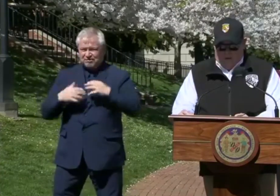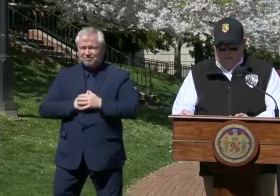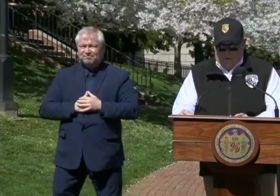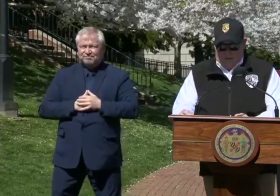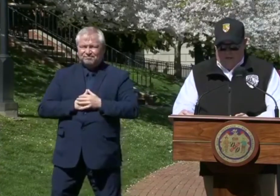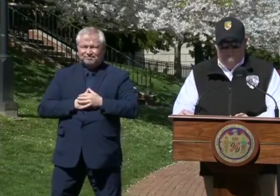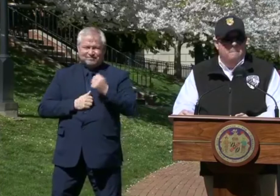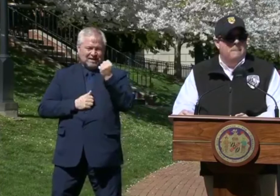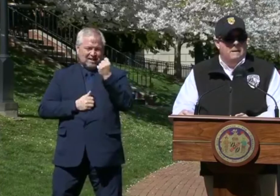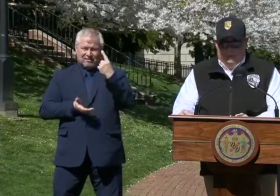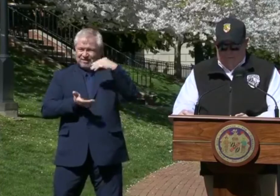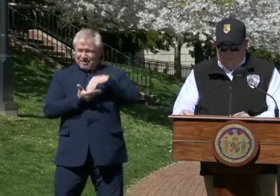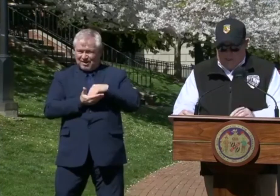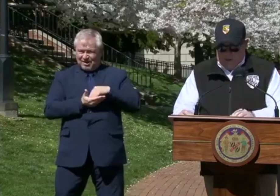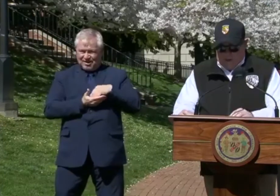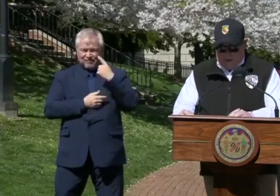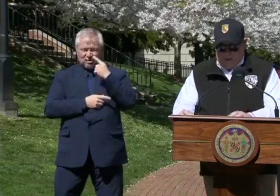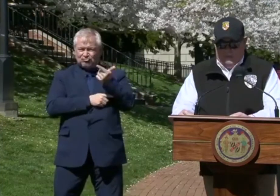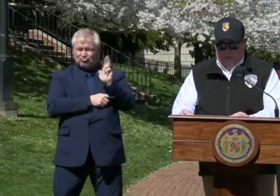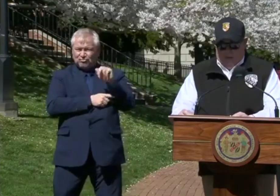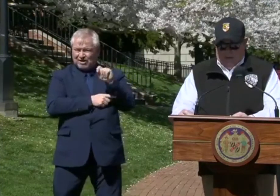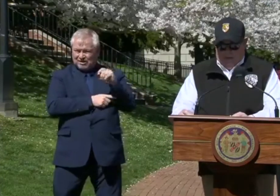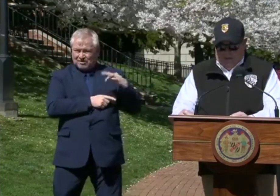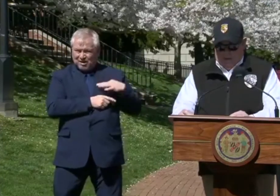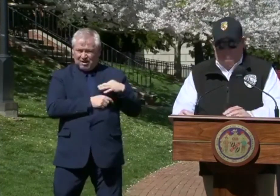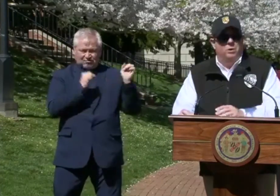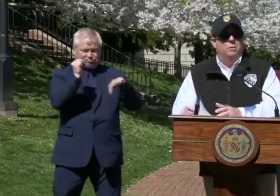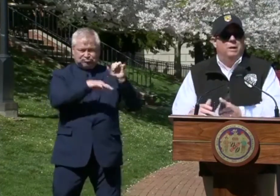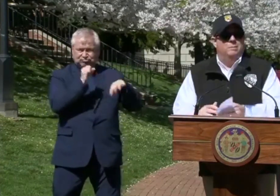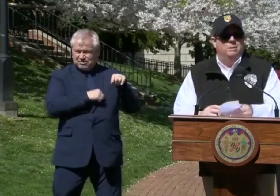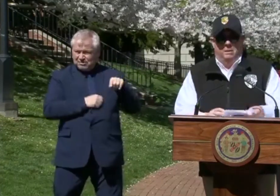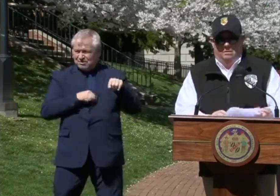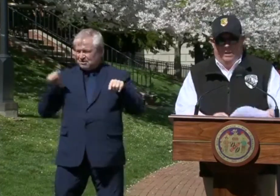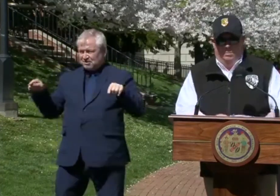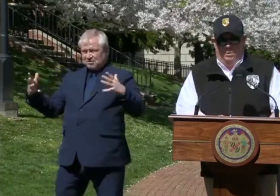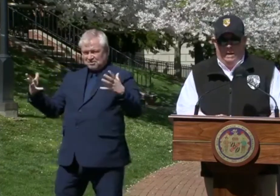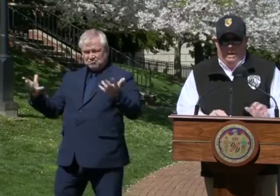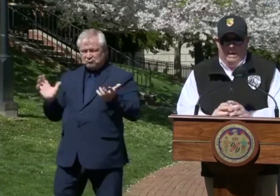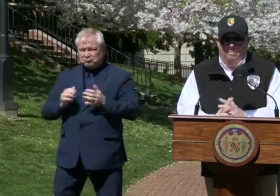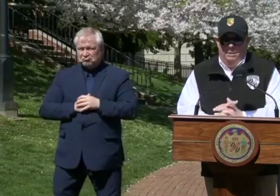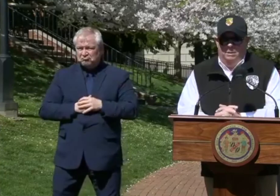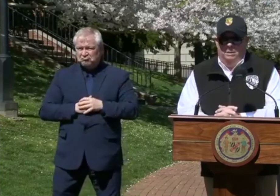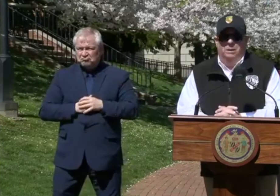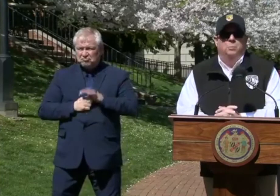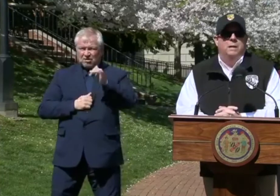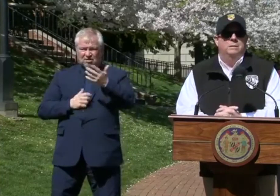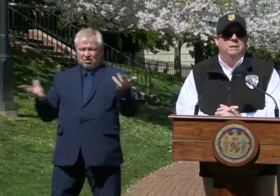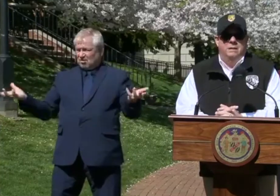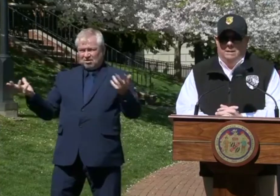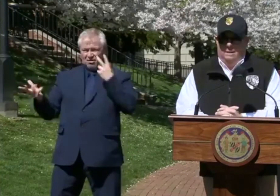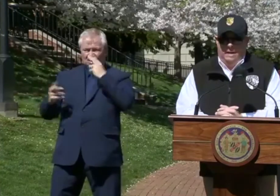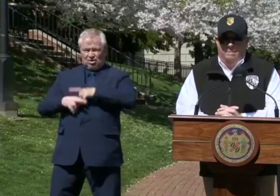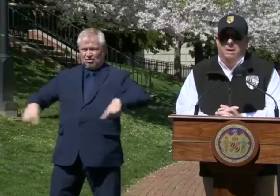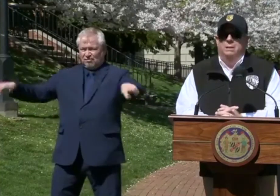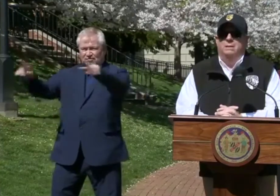new grant fund. Information on all of these Maryland assistance programs is available at